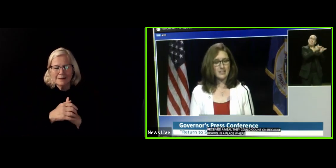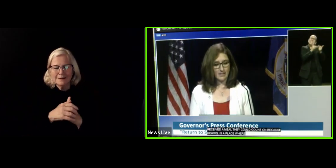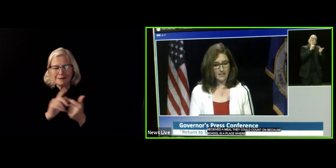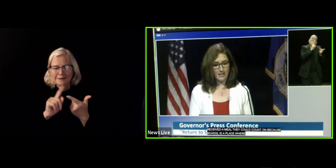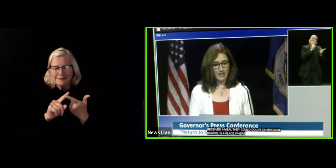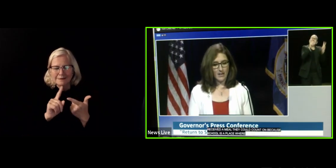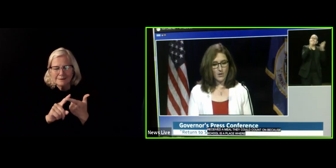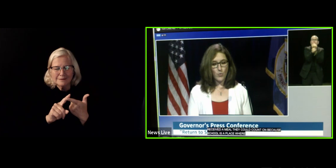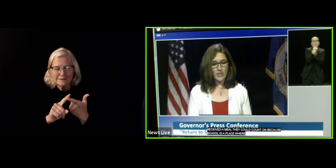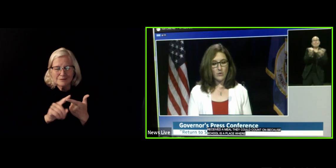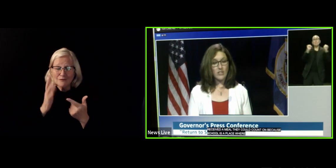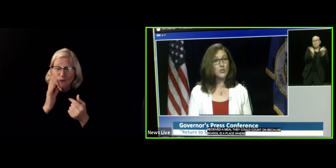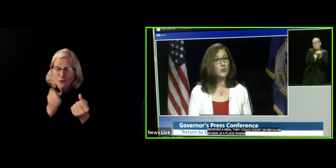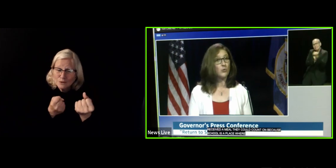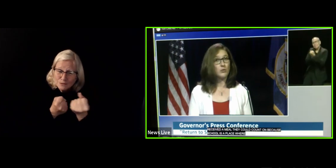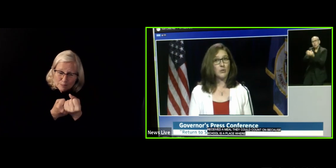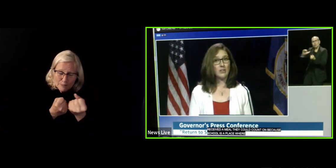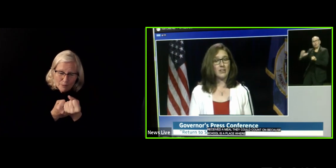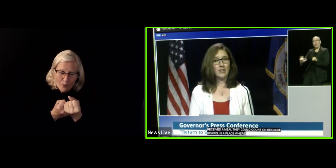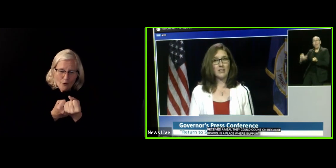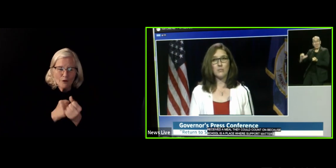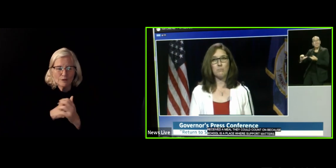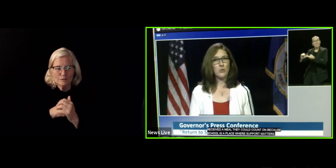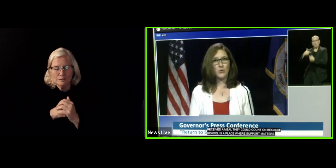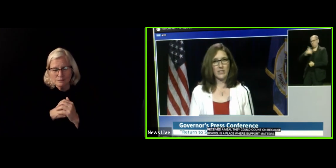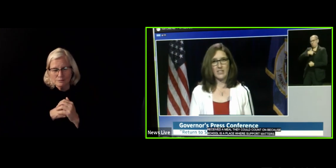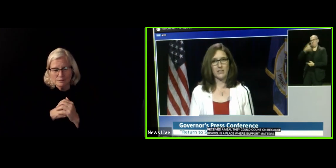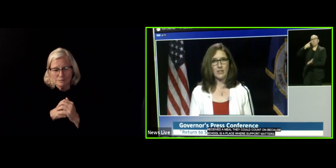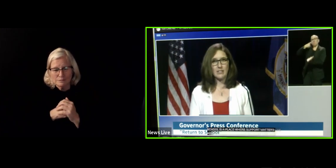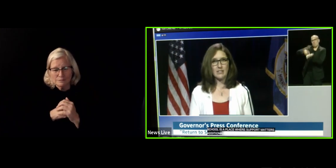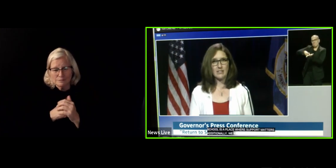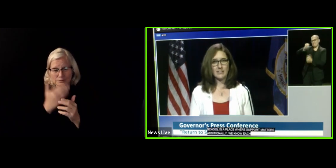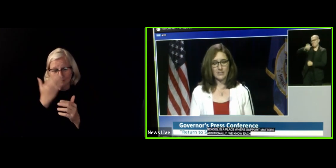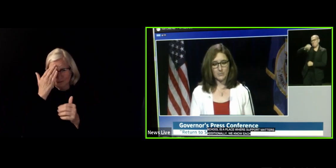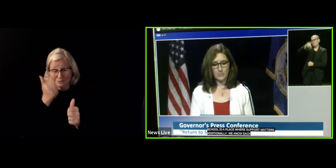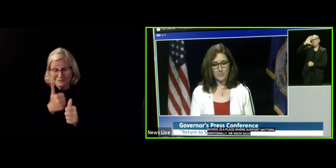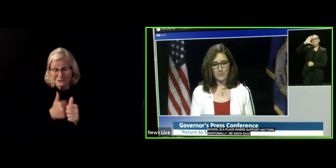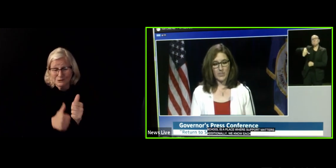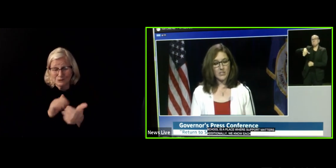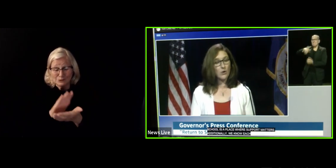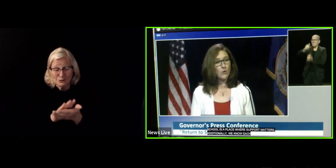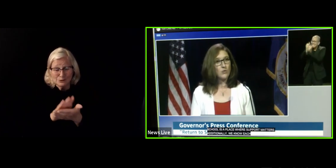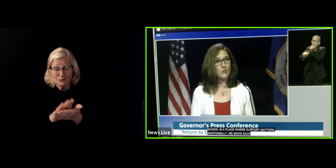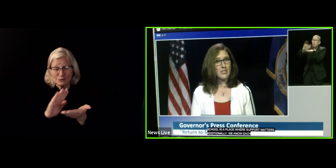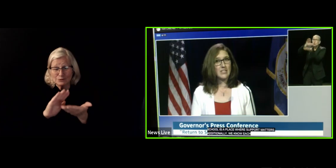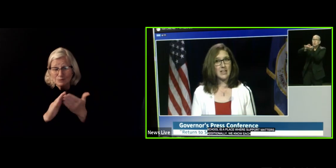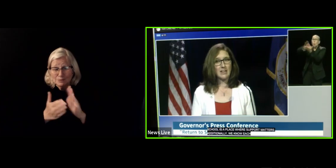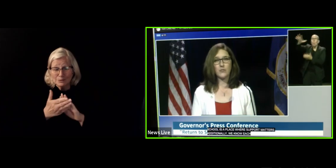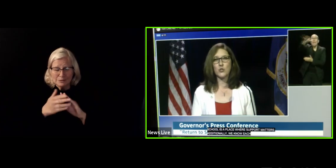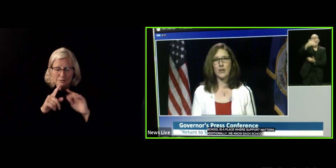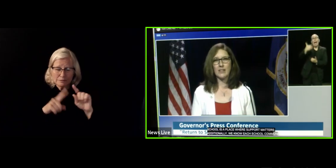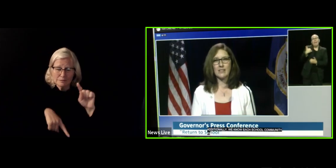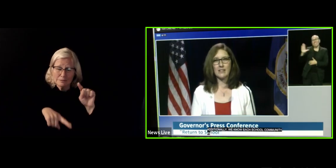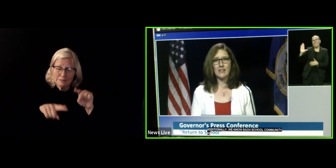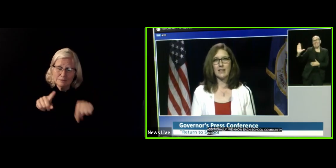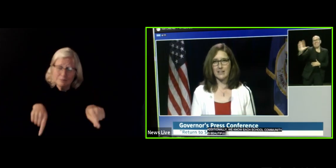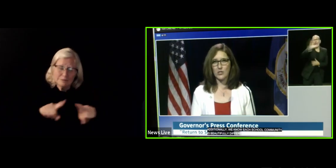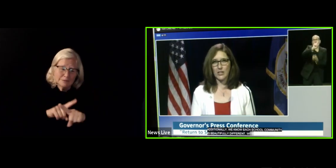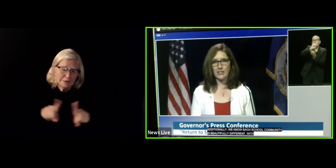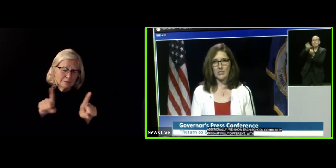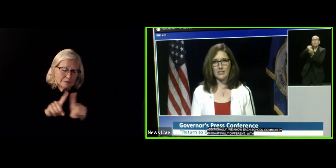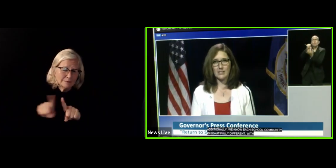Additionally, we know each school community is beautifully different, with its own unique set of strengths